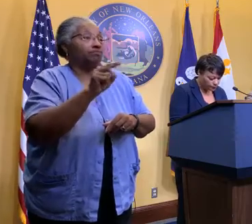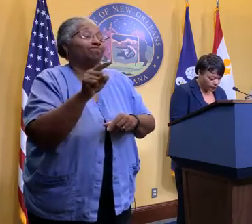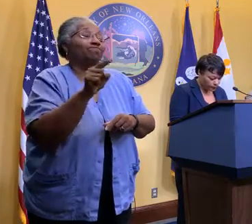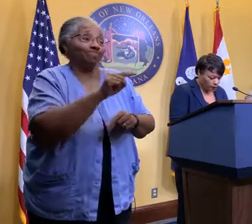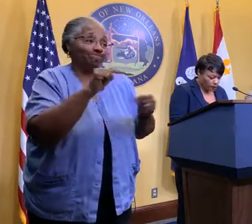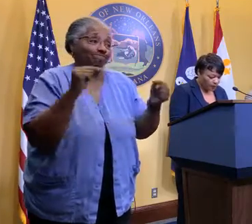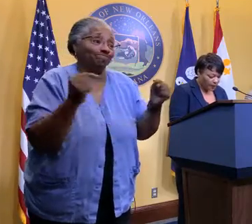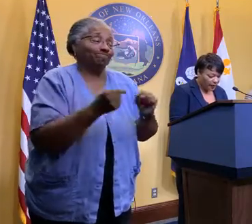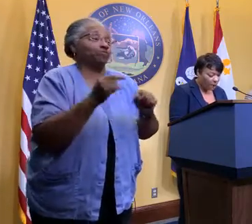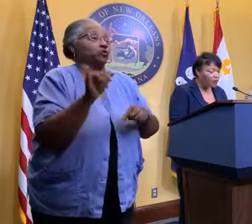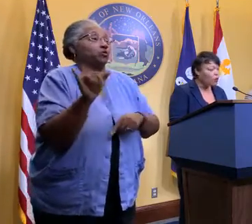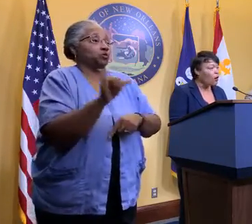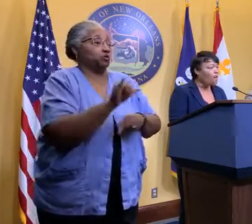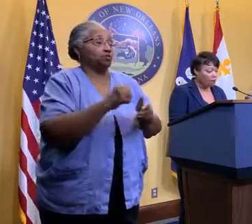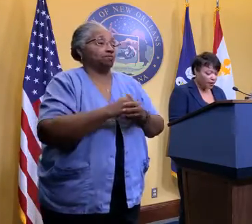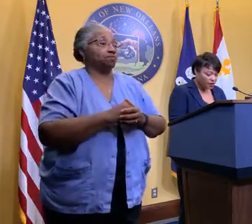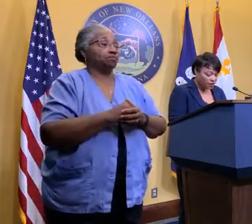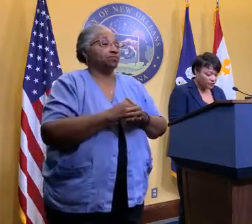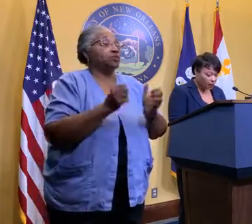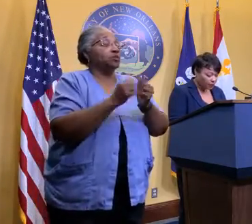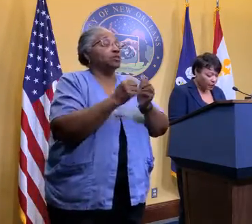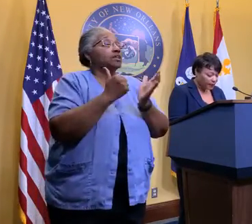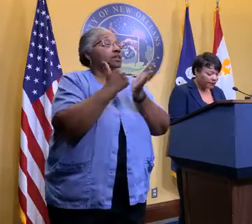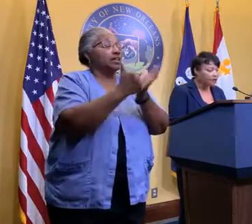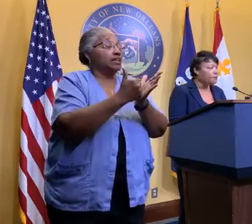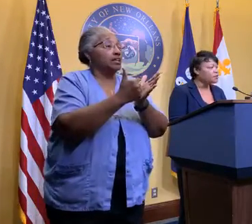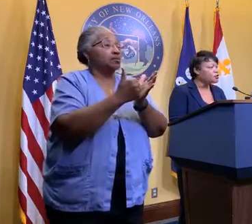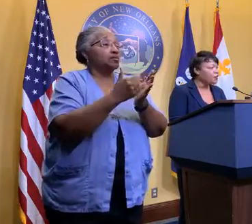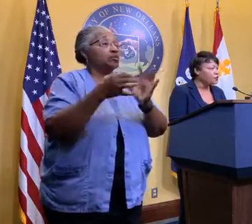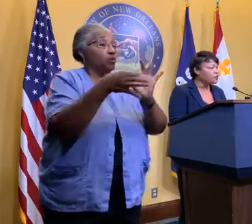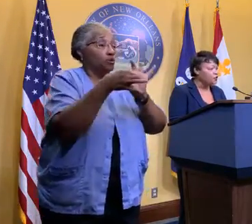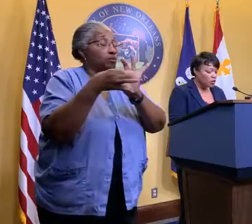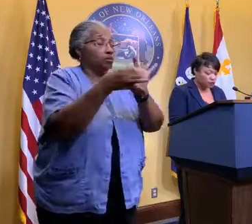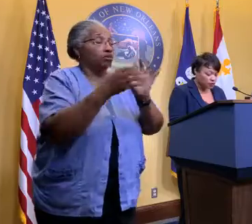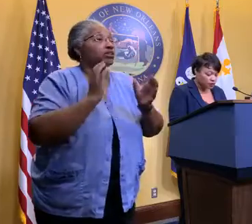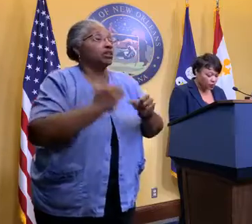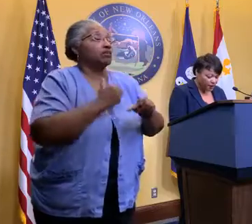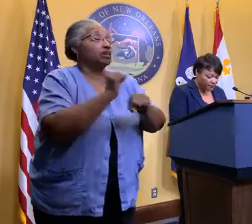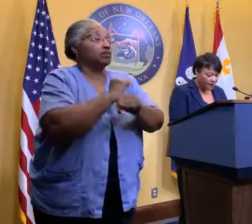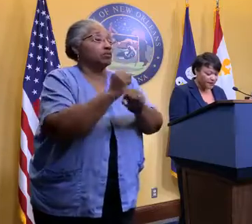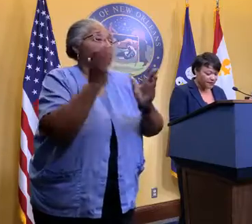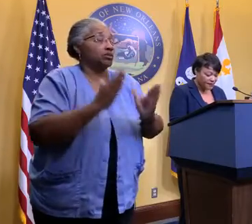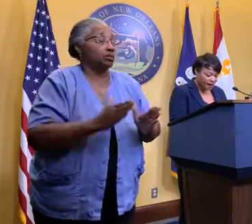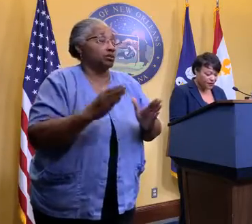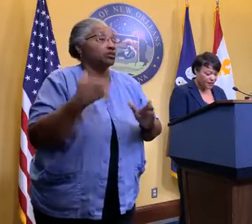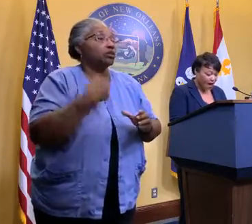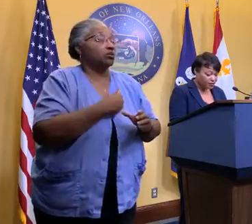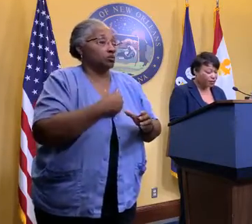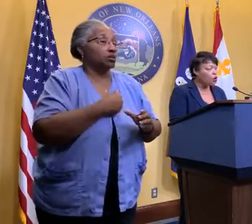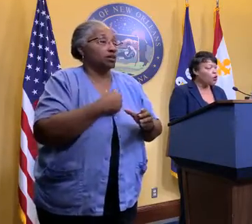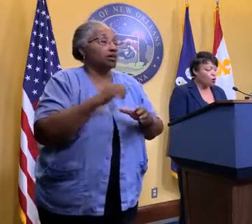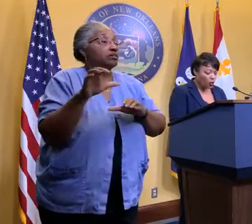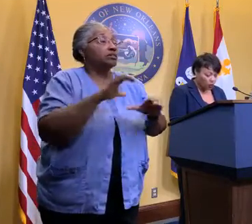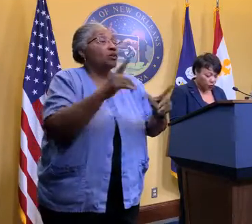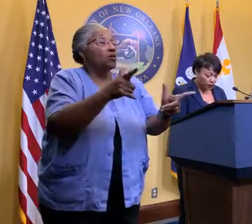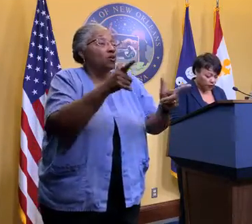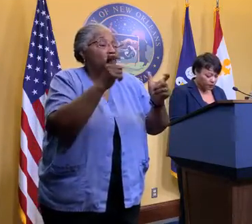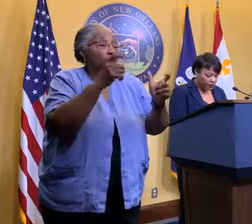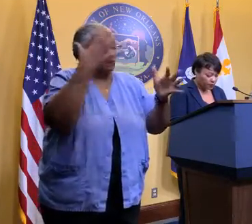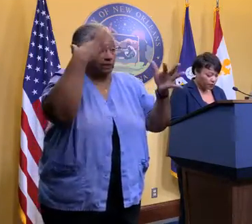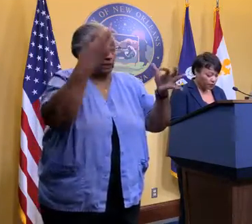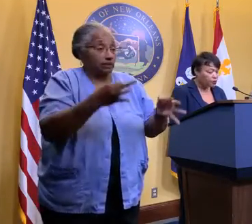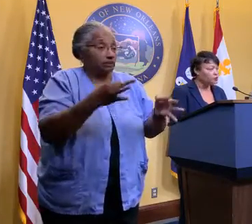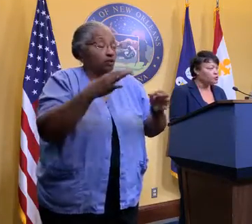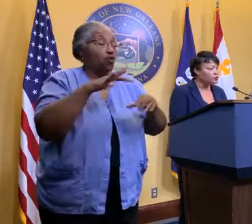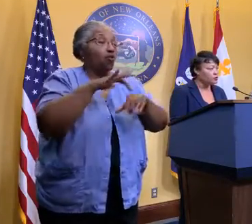well. With the help and cooperation of our employees, the administration took swift and decisive action